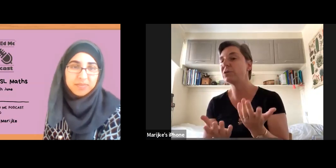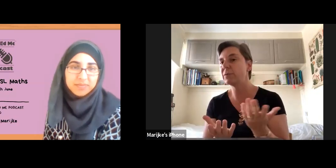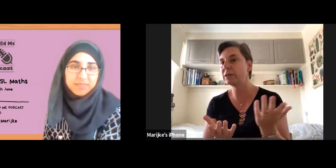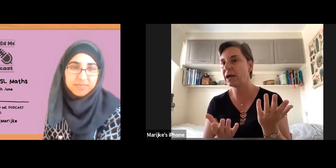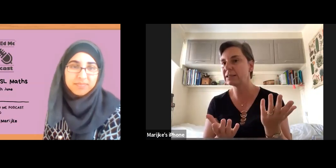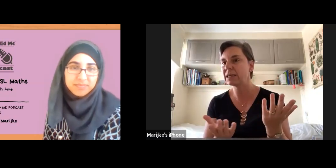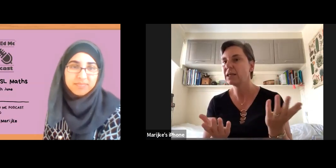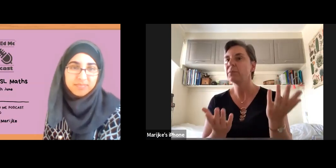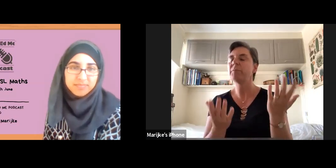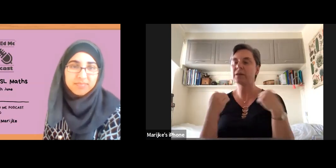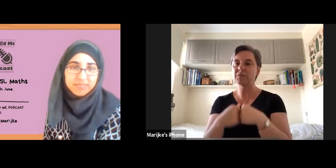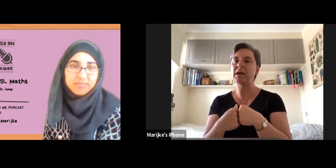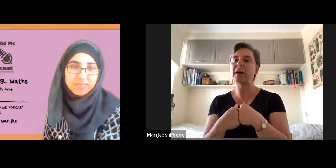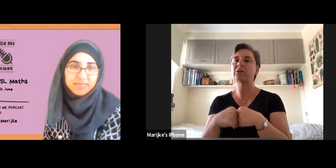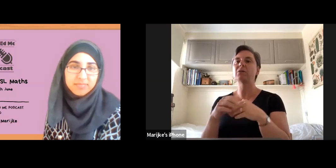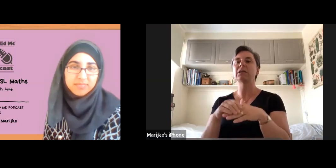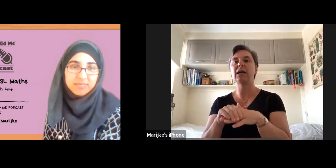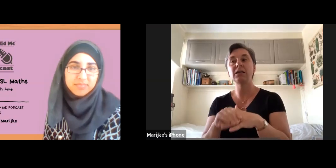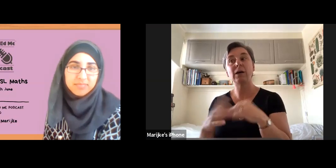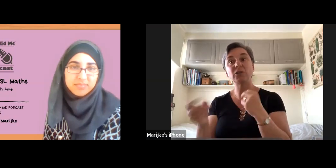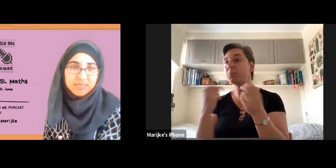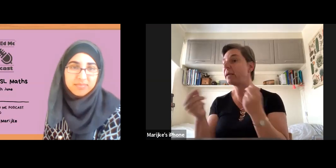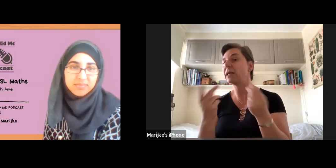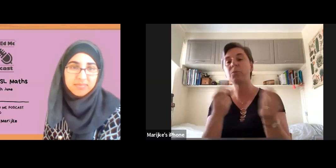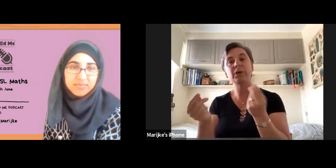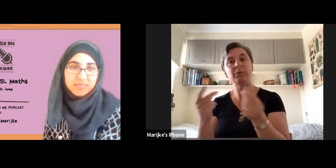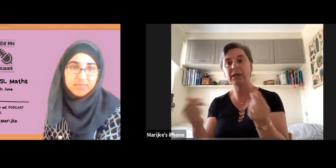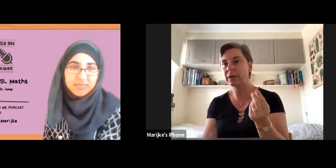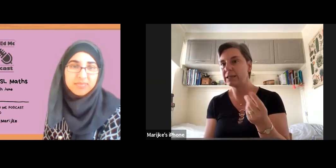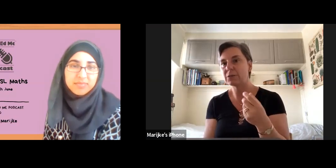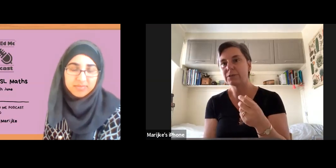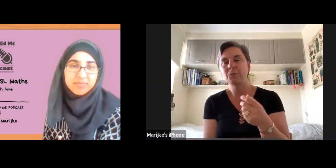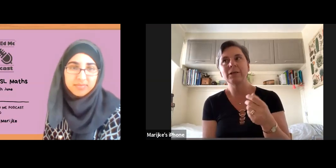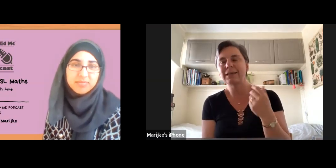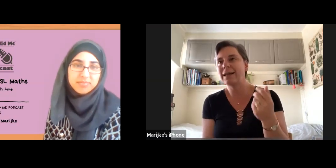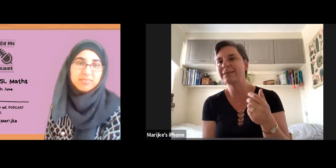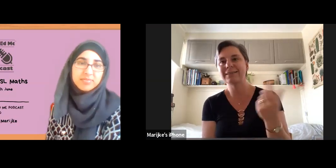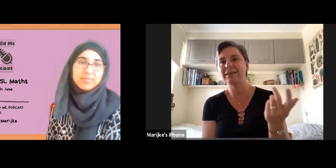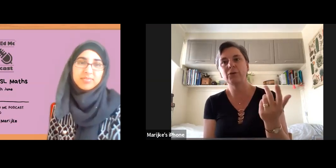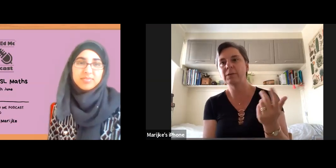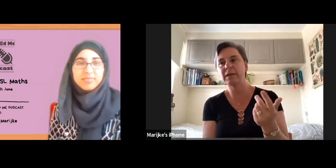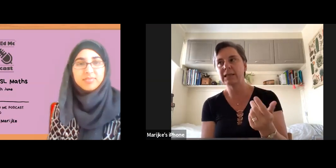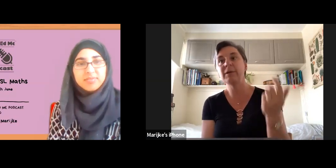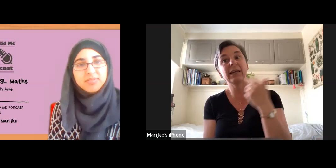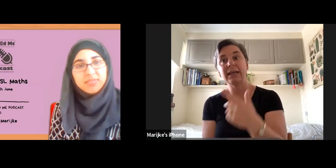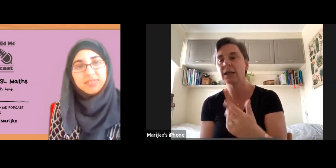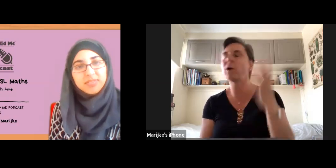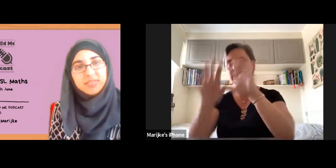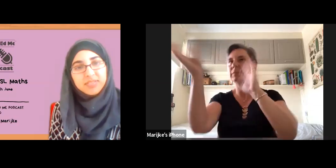say with your hands. But because of my background, I just pick it up really, really quickly. So once I then started learning BSL, the kids, well,